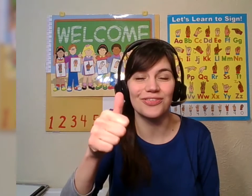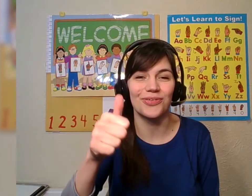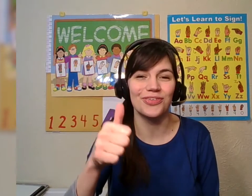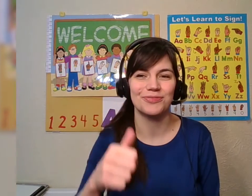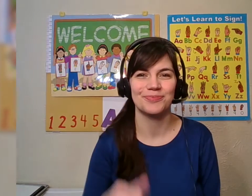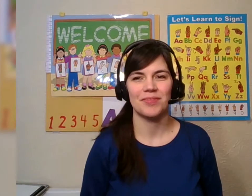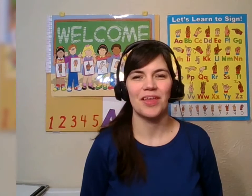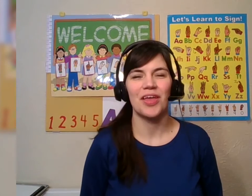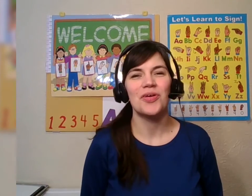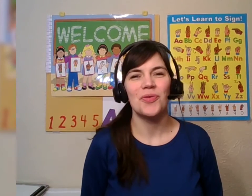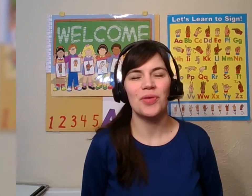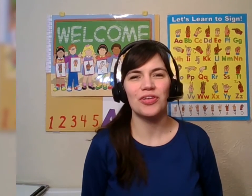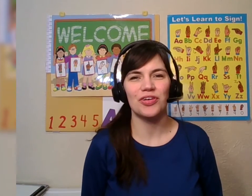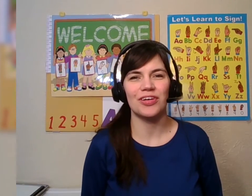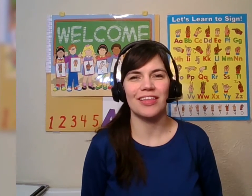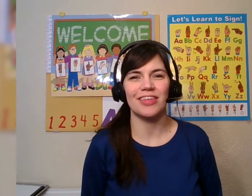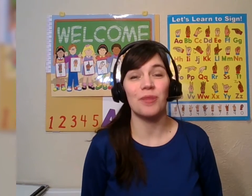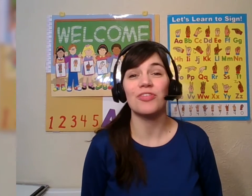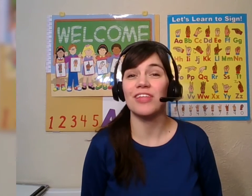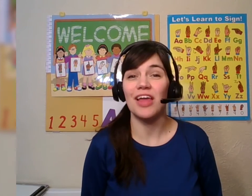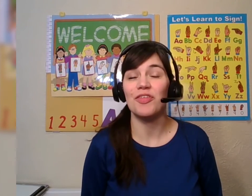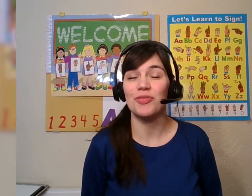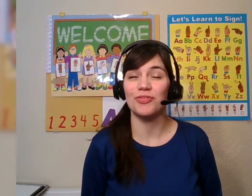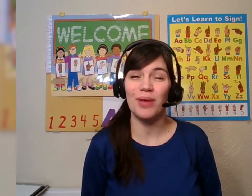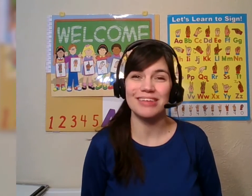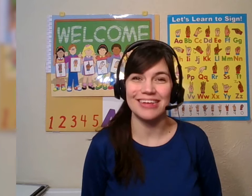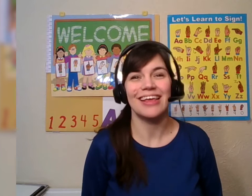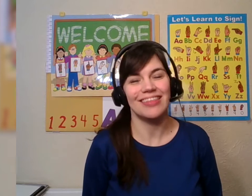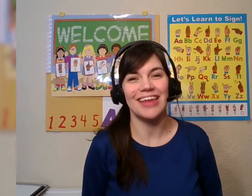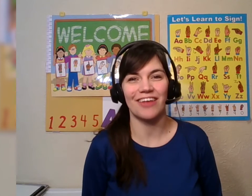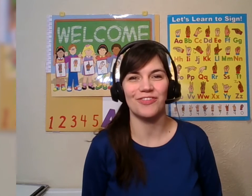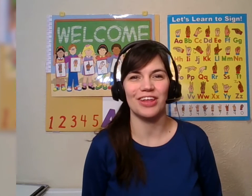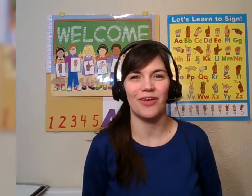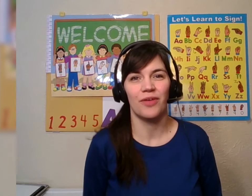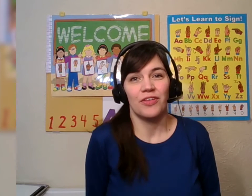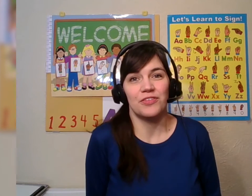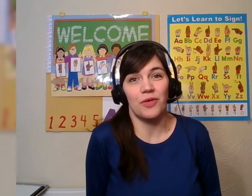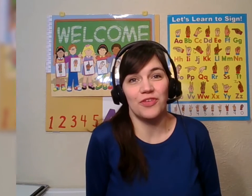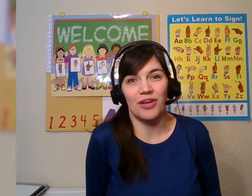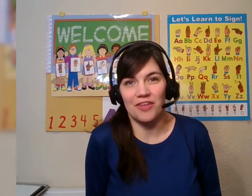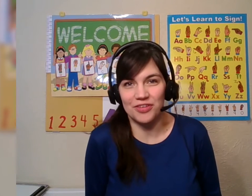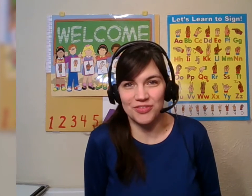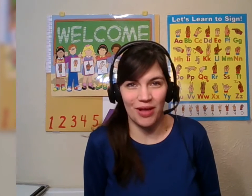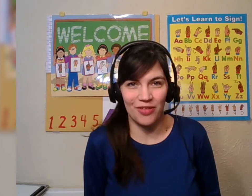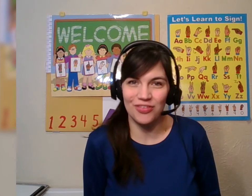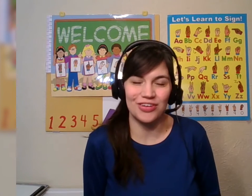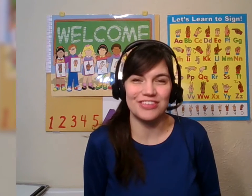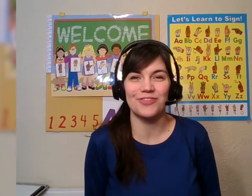old. We'll learn the numbers 11 through 20 in the next video. So if you're 11, 12, 13,